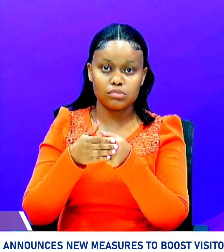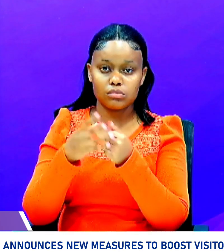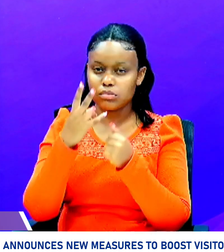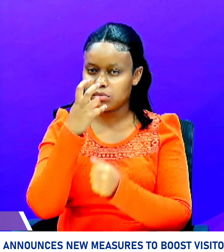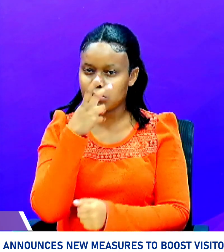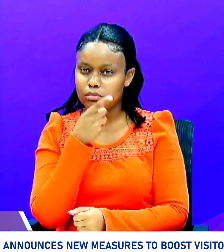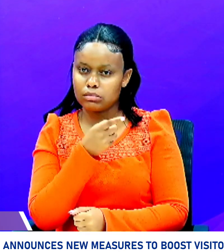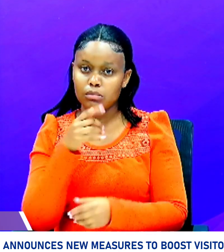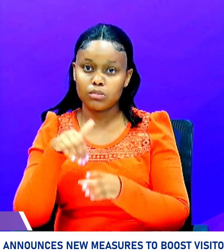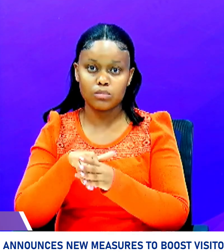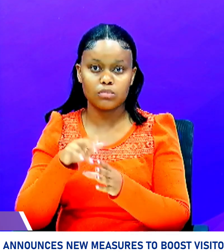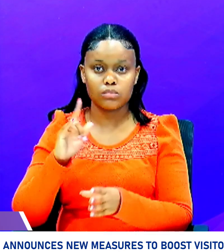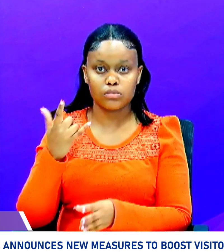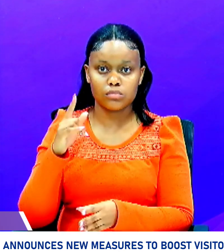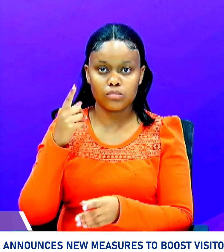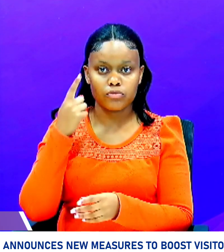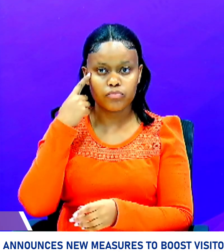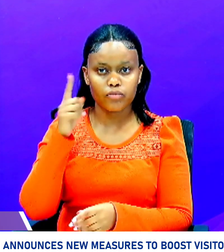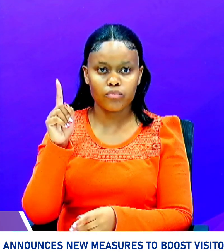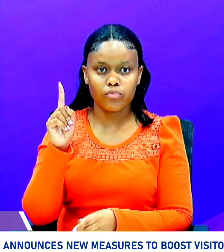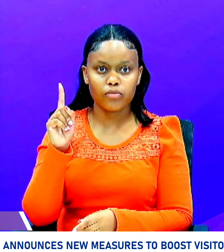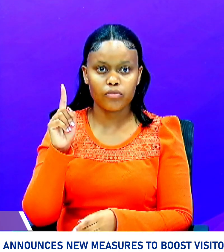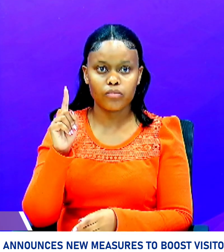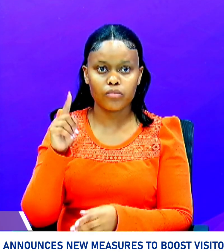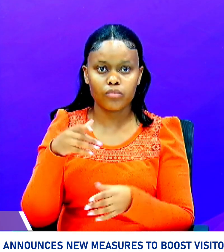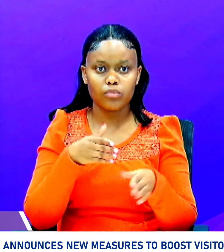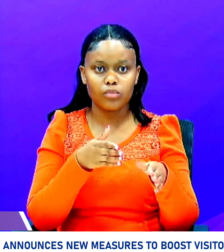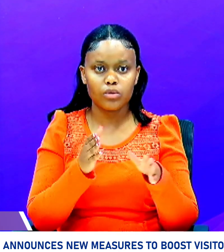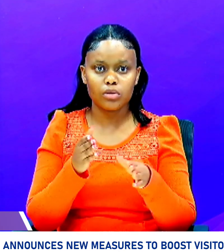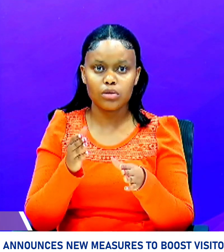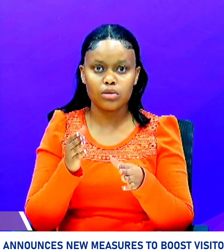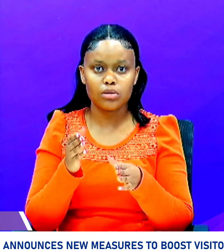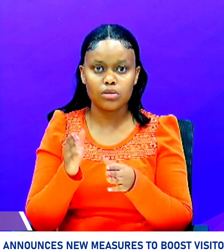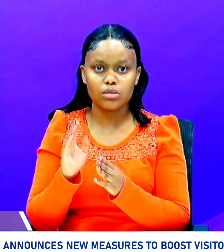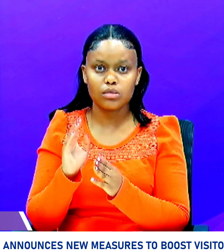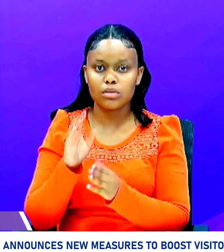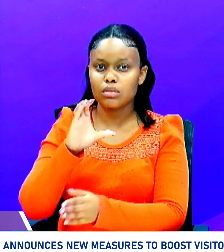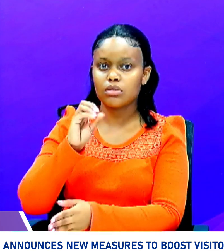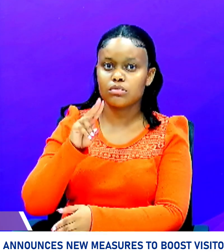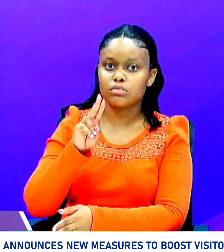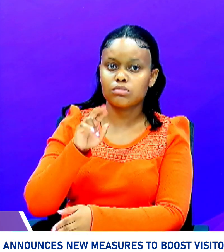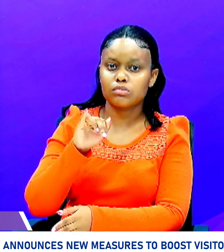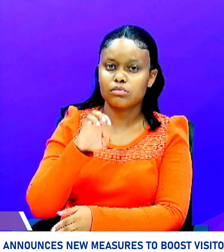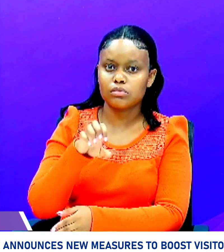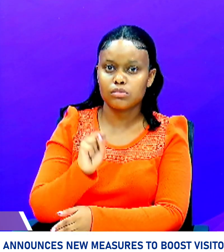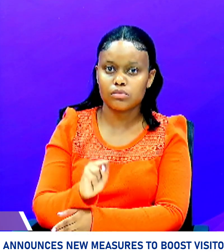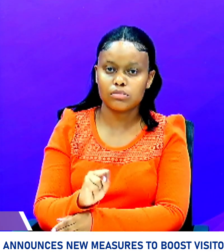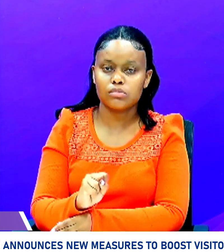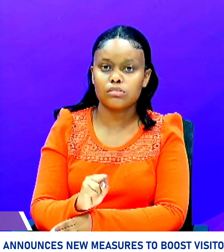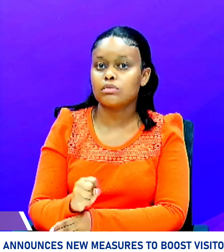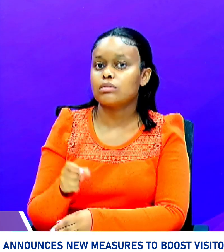Now, police in Nairobi have arrested 9 suspects in Italy for allegedly